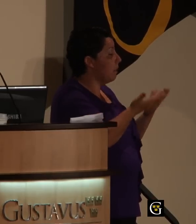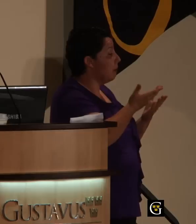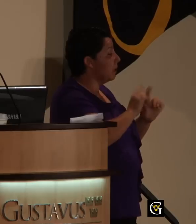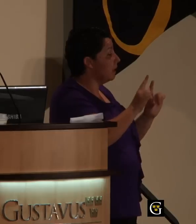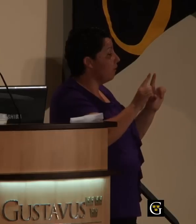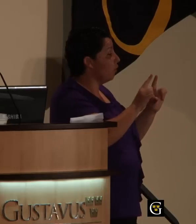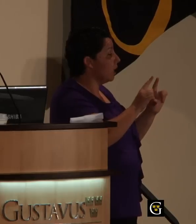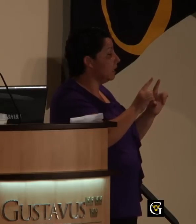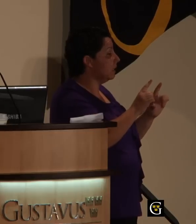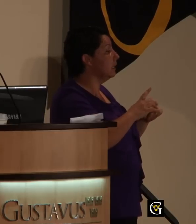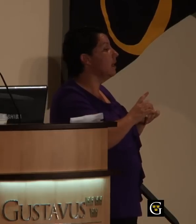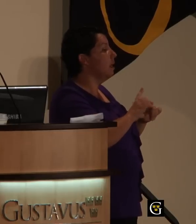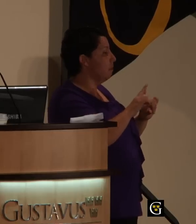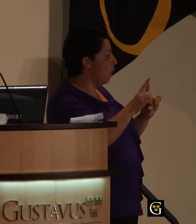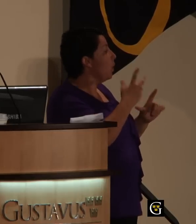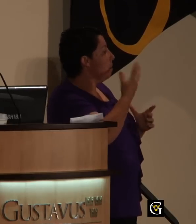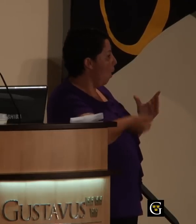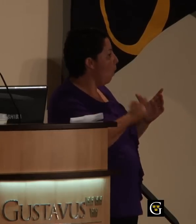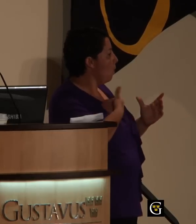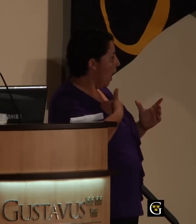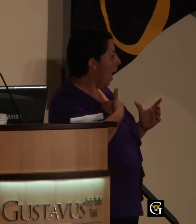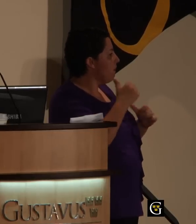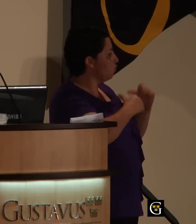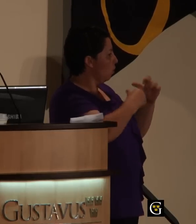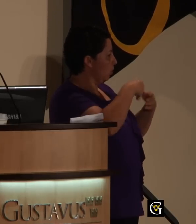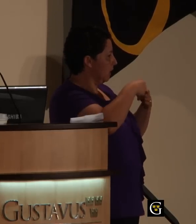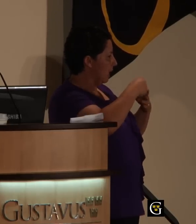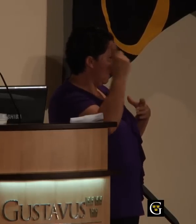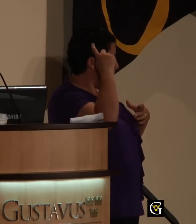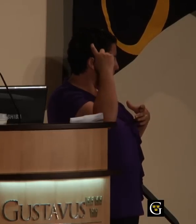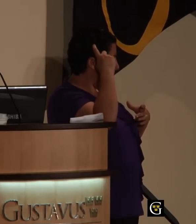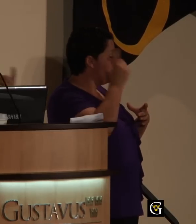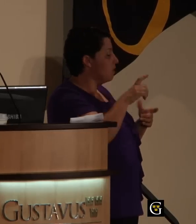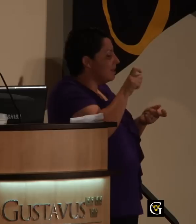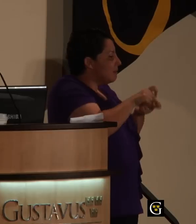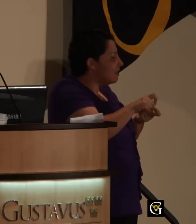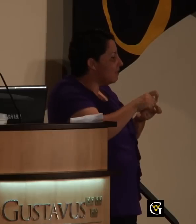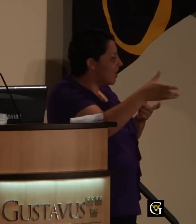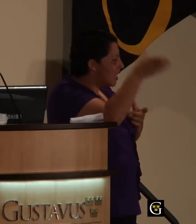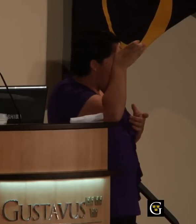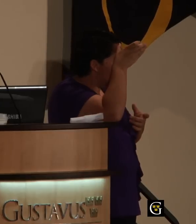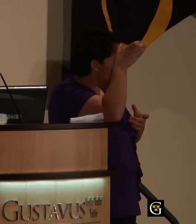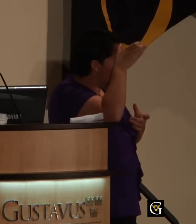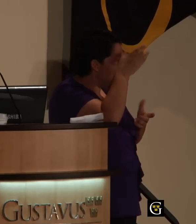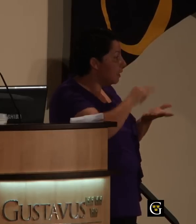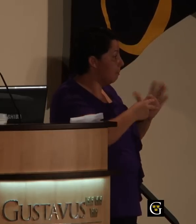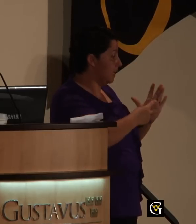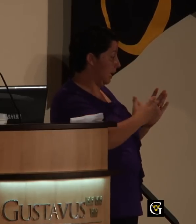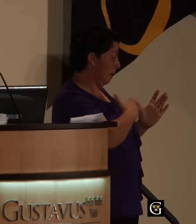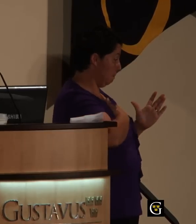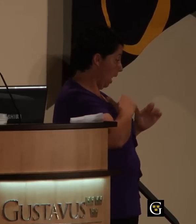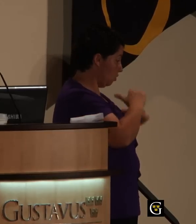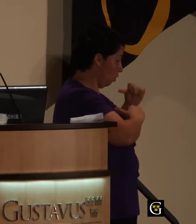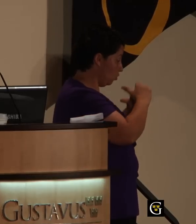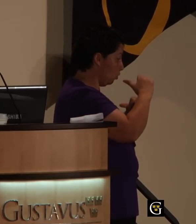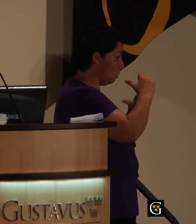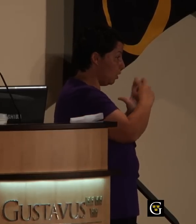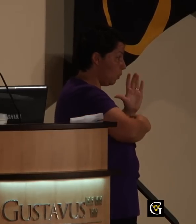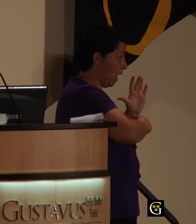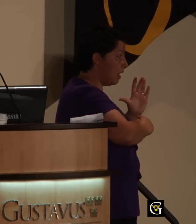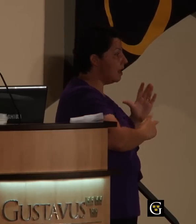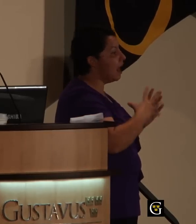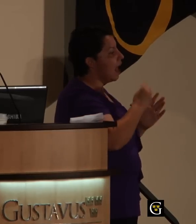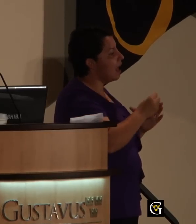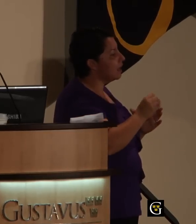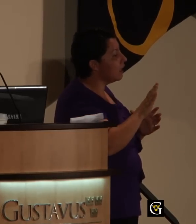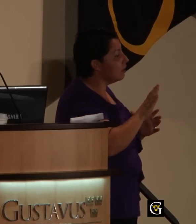structures for that particular concept. Can my structure for an apple be read? Can your structure for an apple be activated to make you think